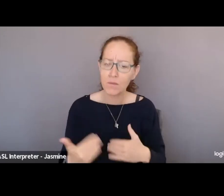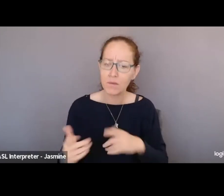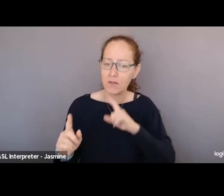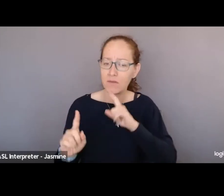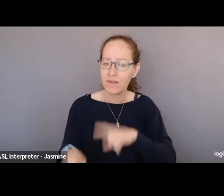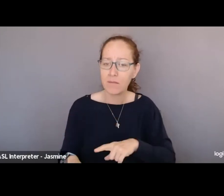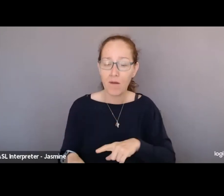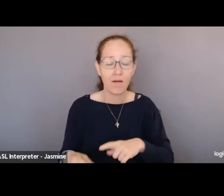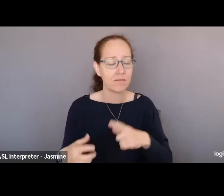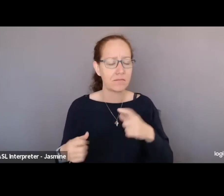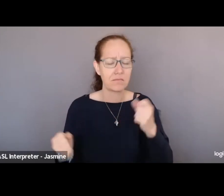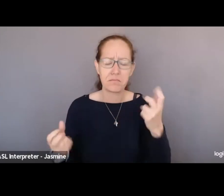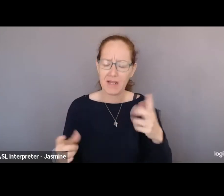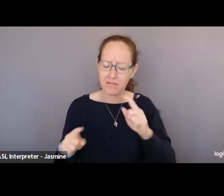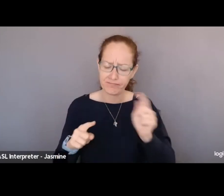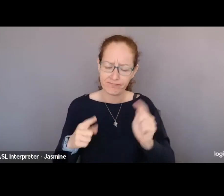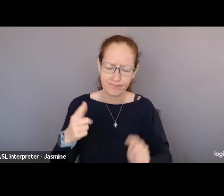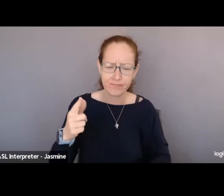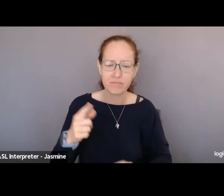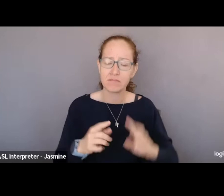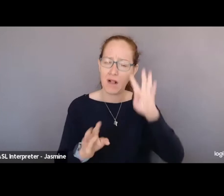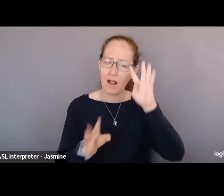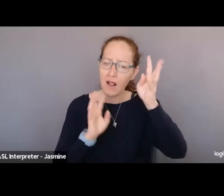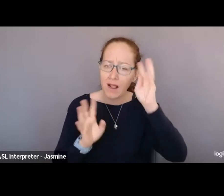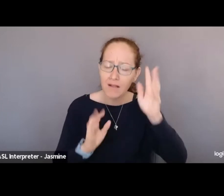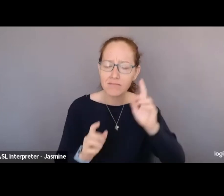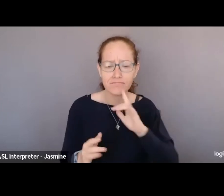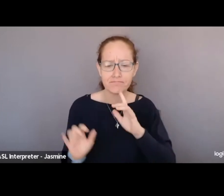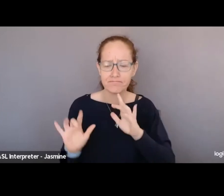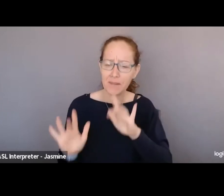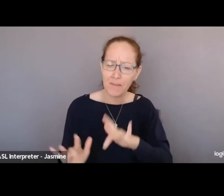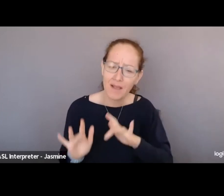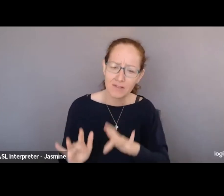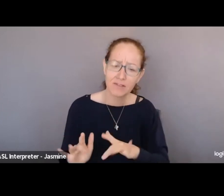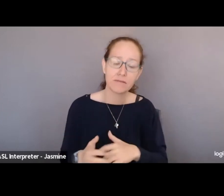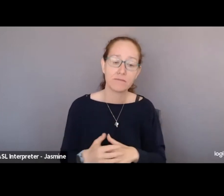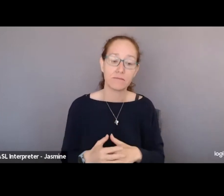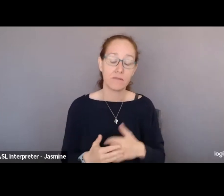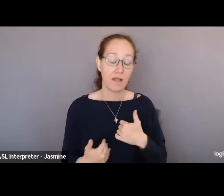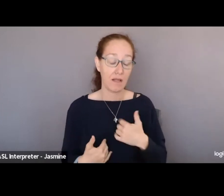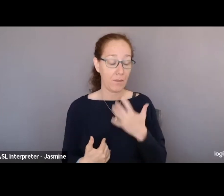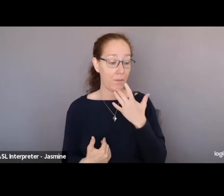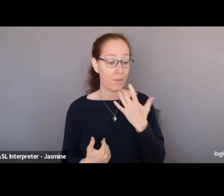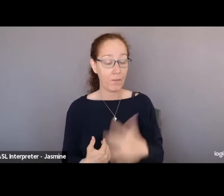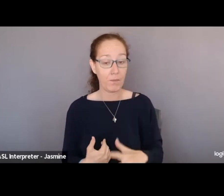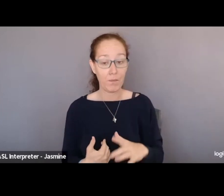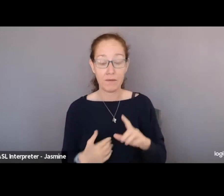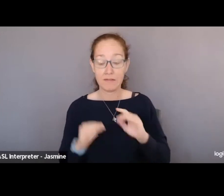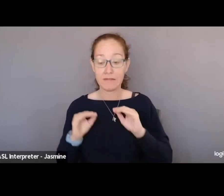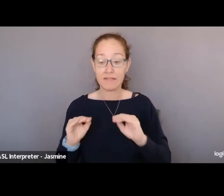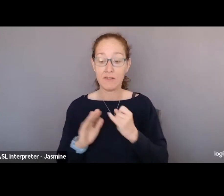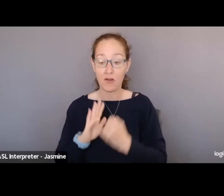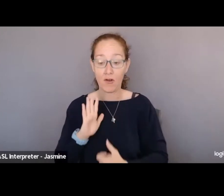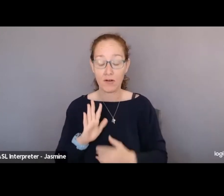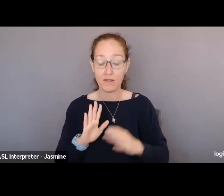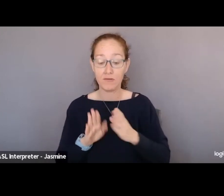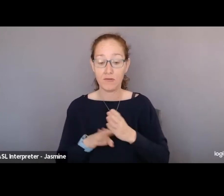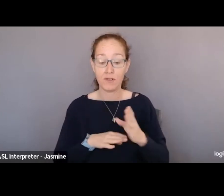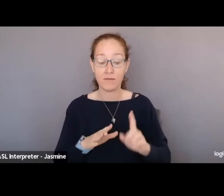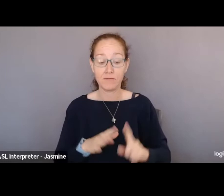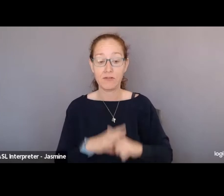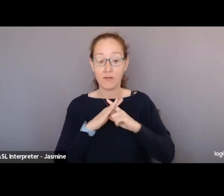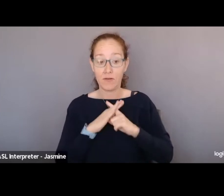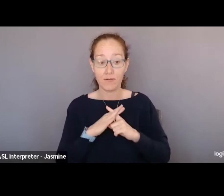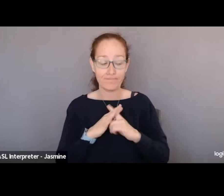ways. I had the great good fortune to begin my teaching artist career when Lincoln Center Institute had a